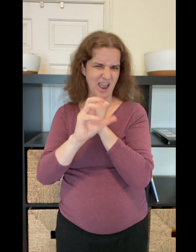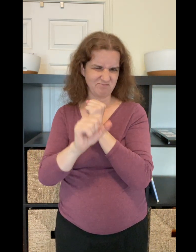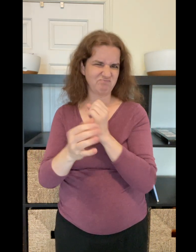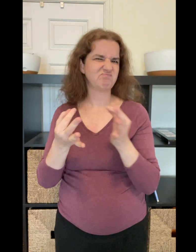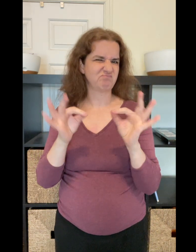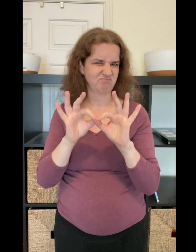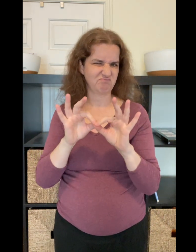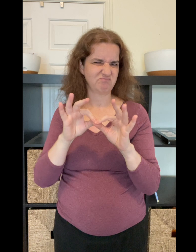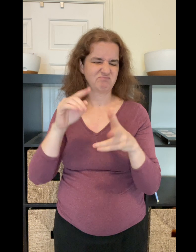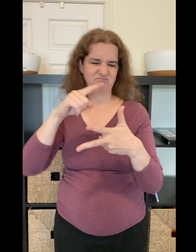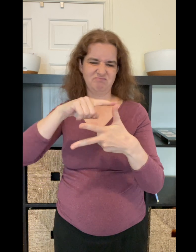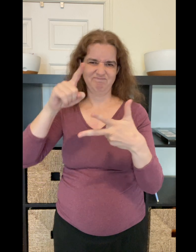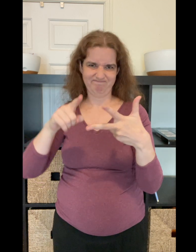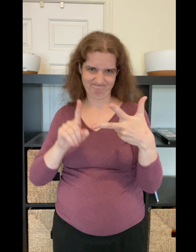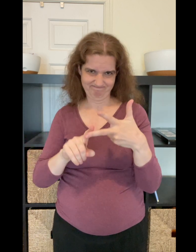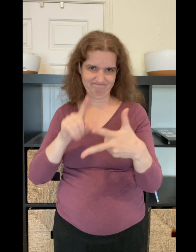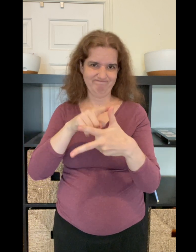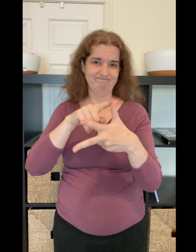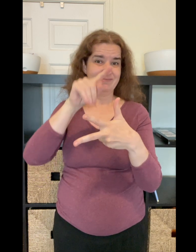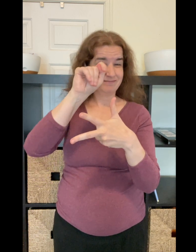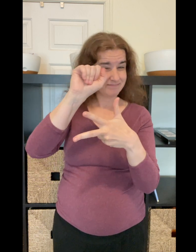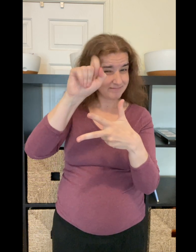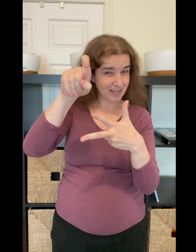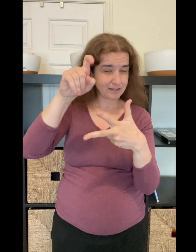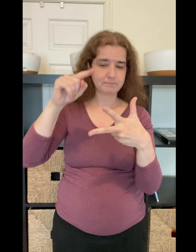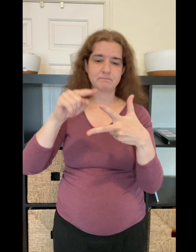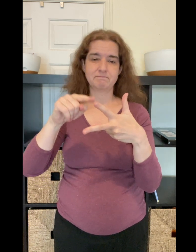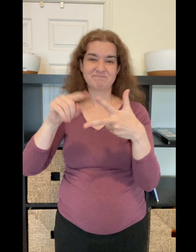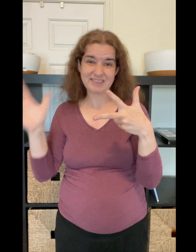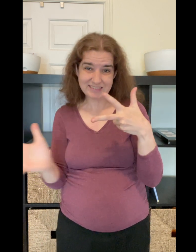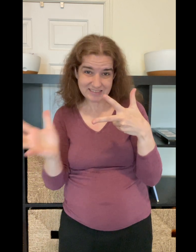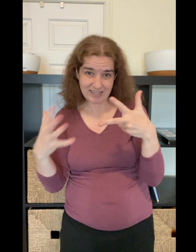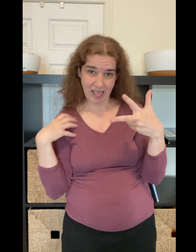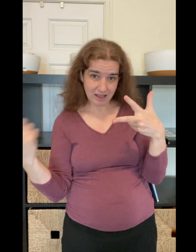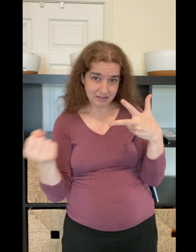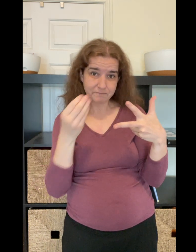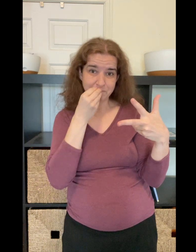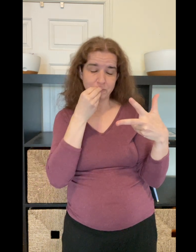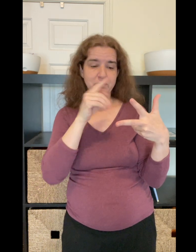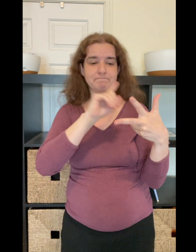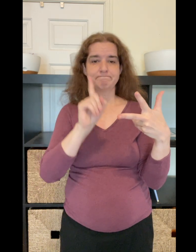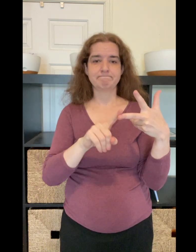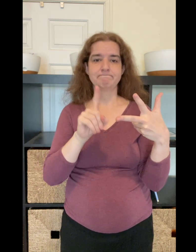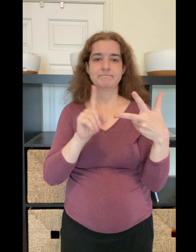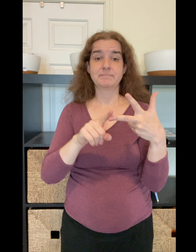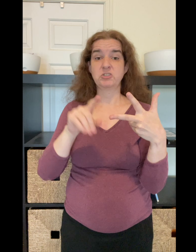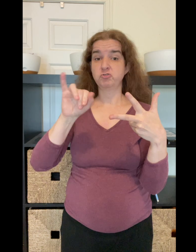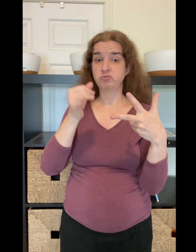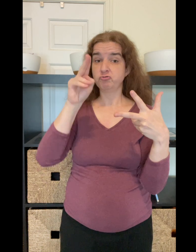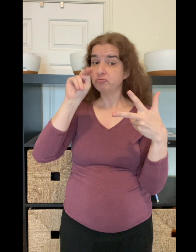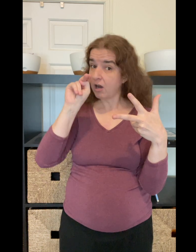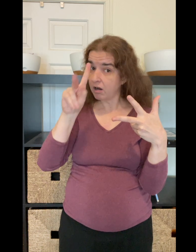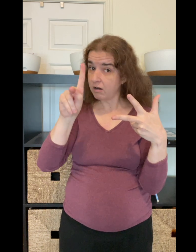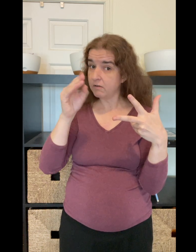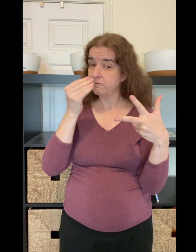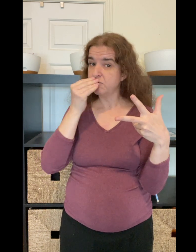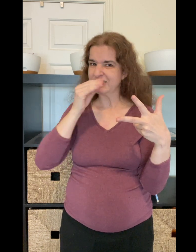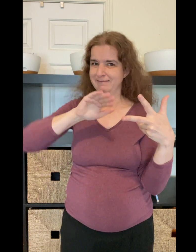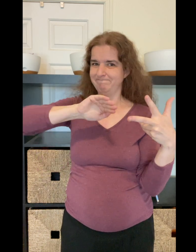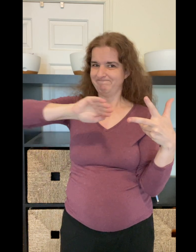food advertisement. That's important. That's the third thing. So the first thing is tax, second one is encourage healthy food, and the third one is when you see junk